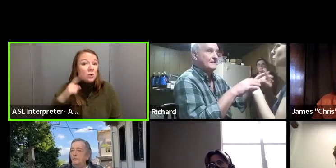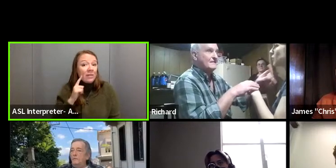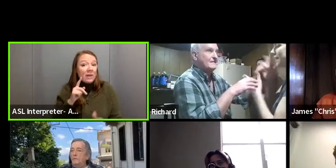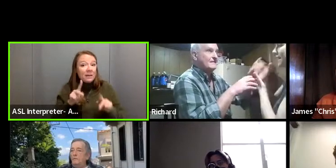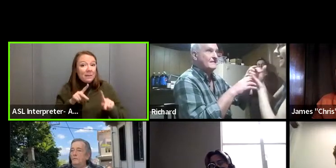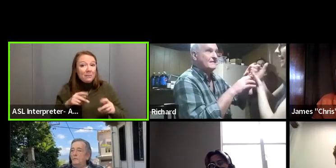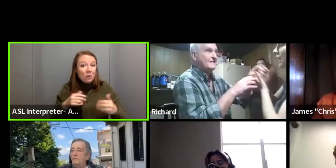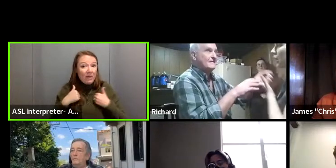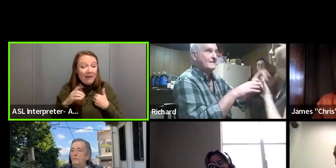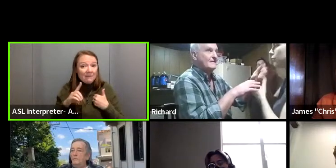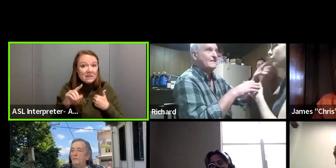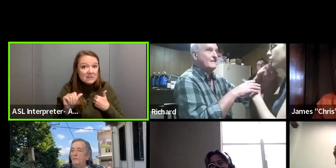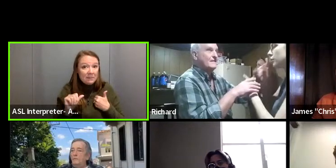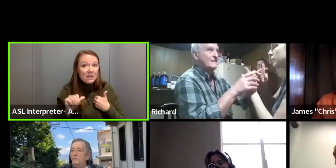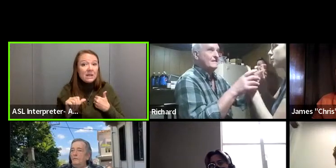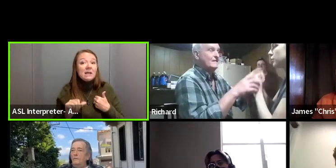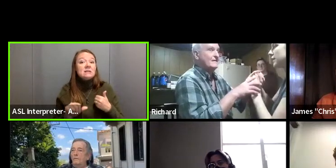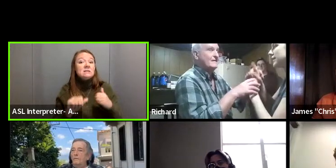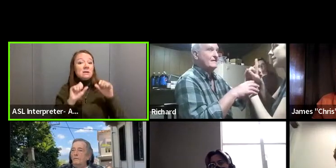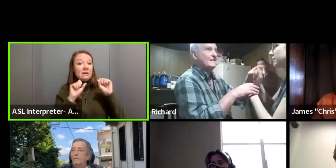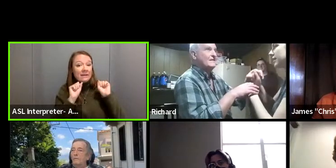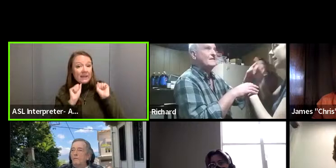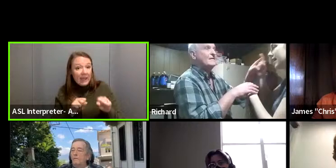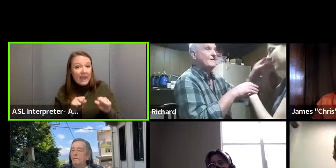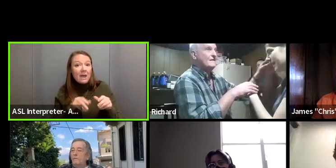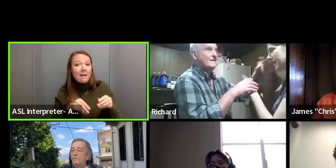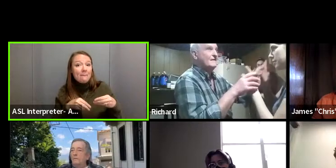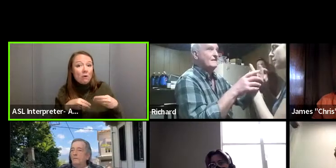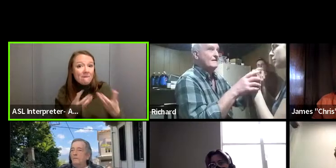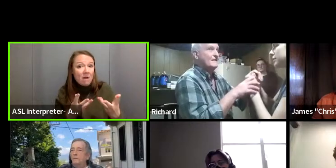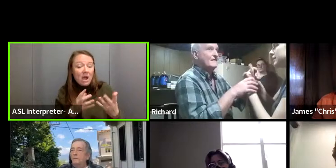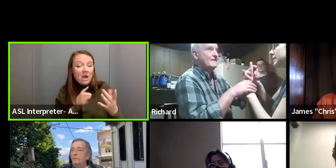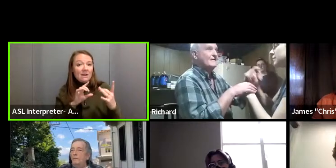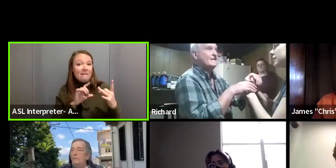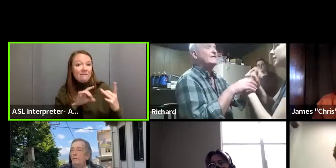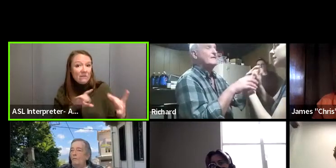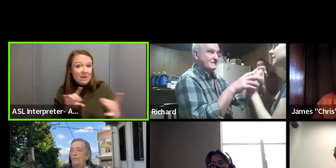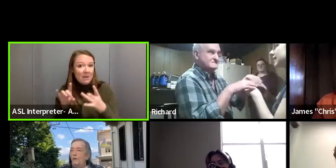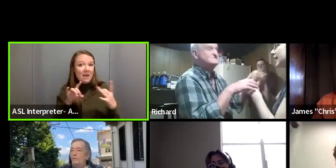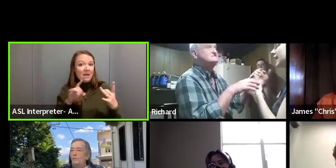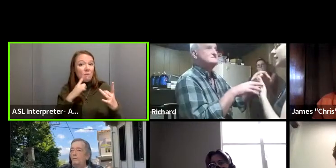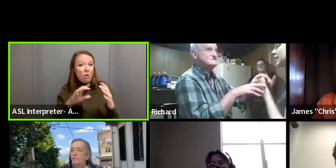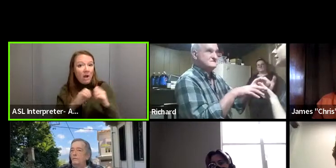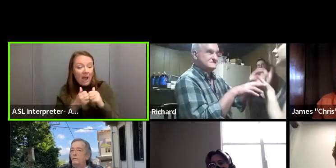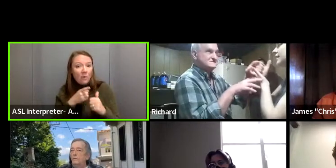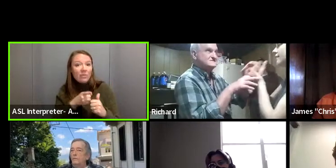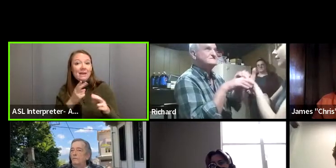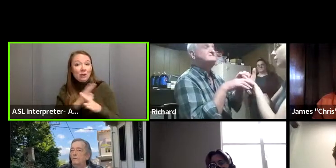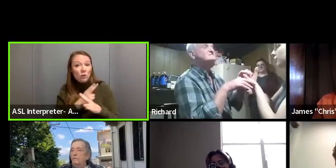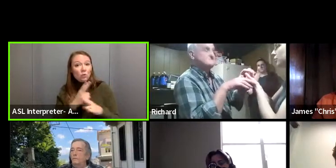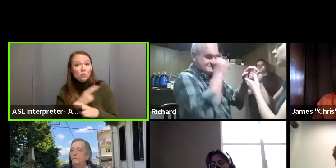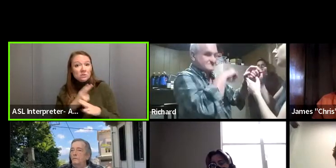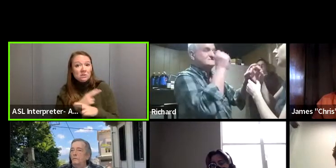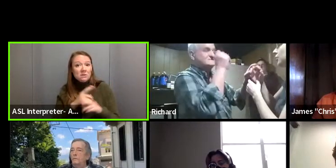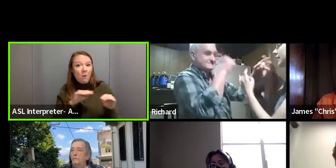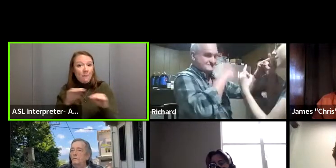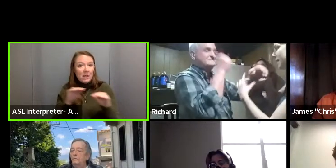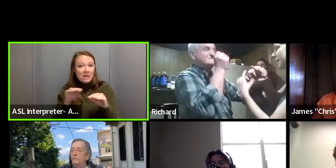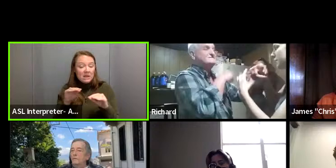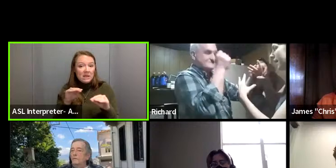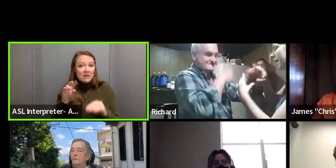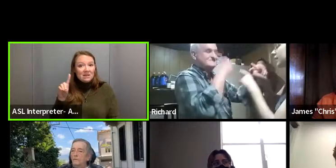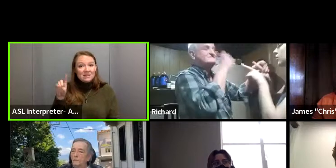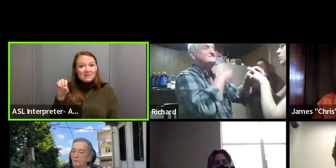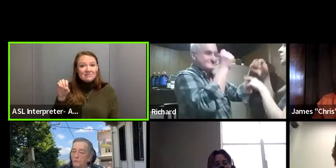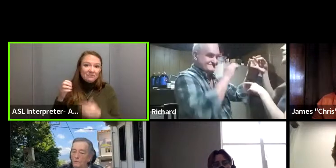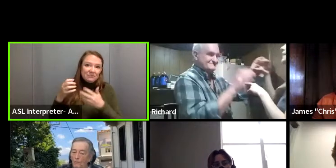can certainly provide you a lot of insights as to how they use mobility devices. And I think also experts in the